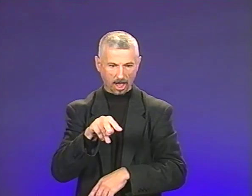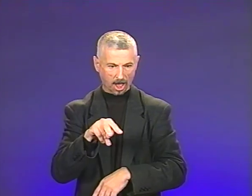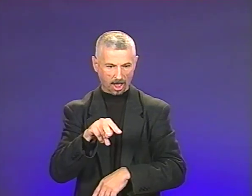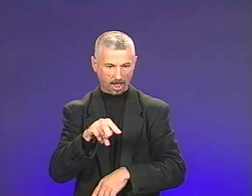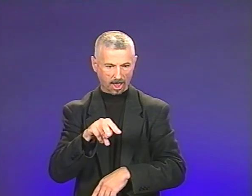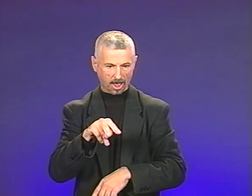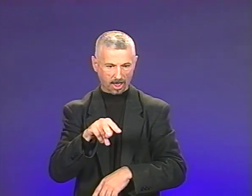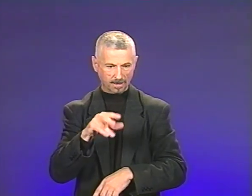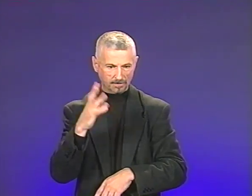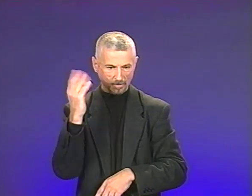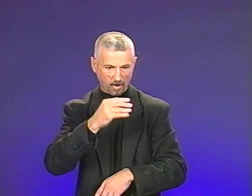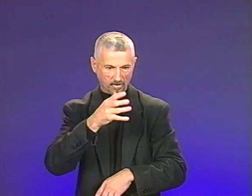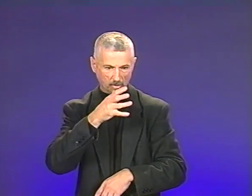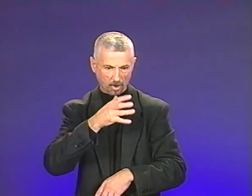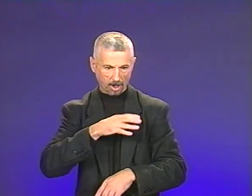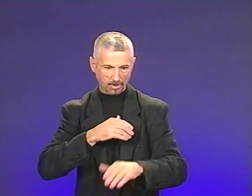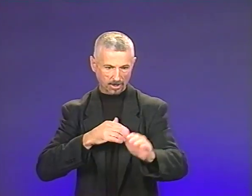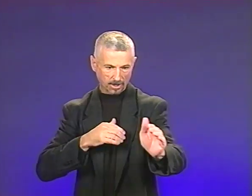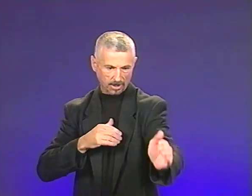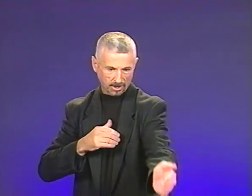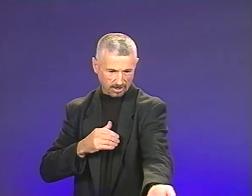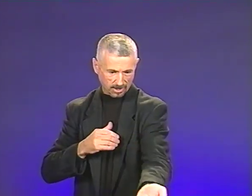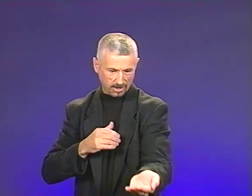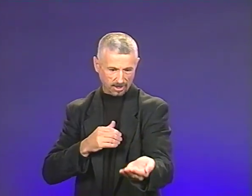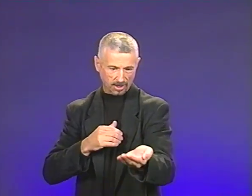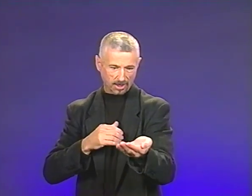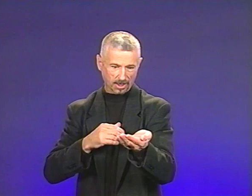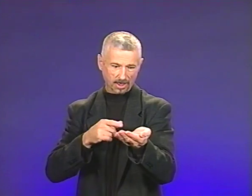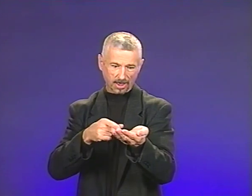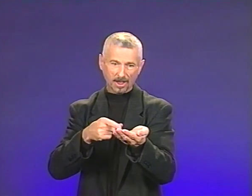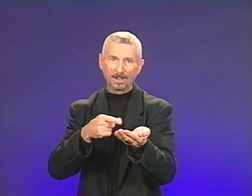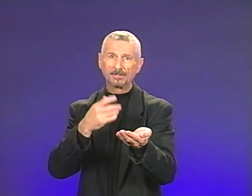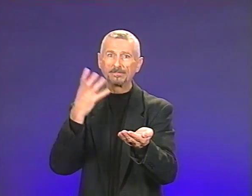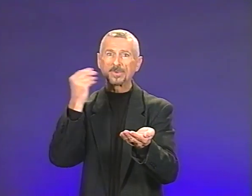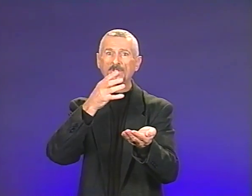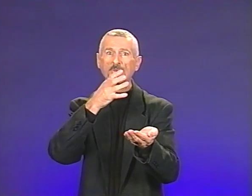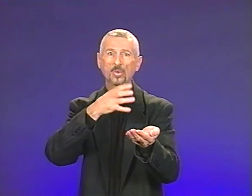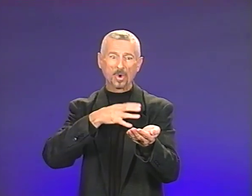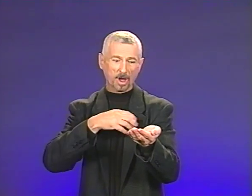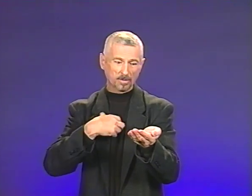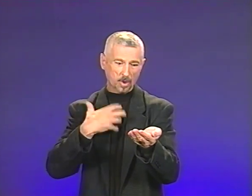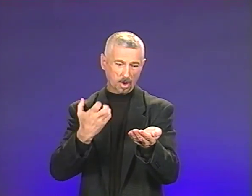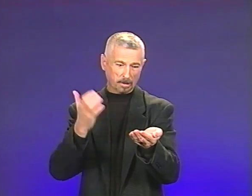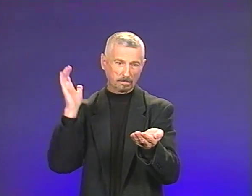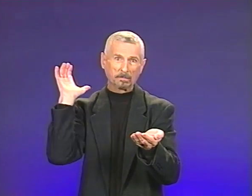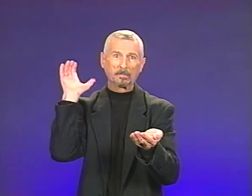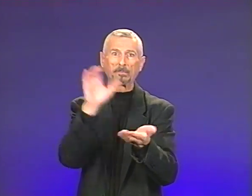ground. This caught the giant's eye. Scooping her up in his huge hand, he signed, "You are beautiful. I want to